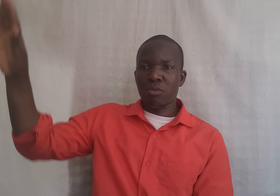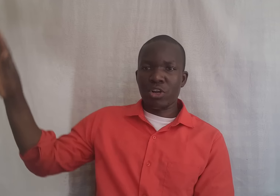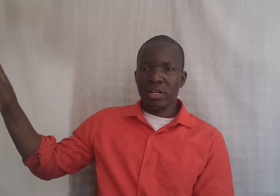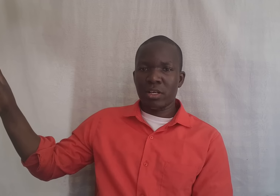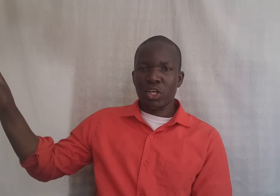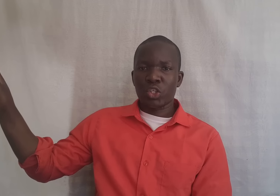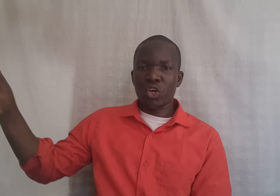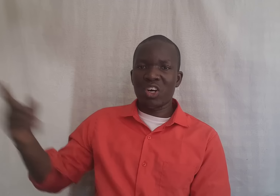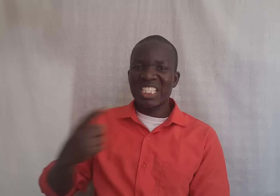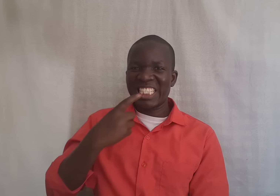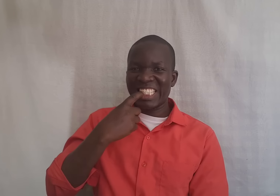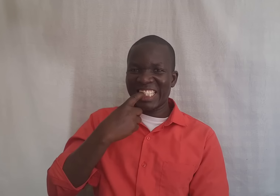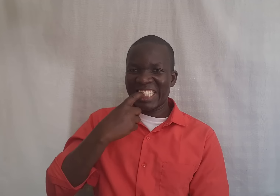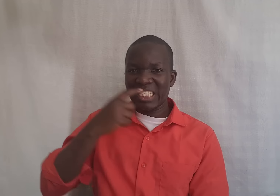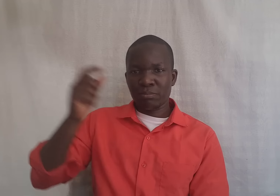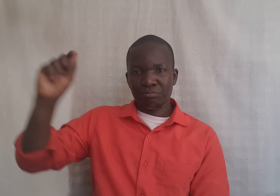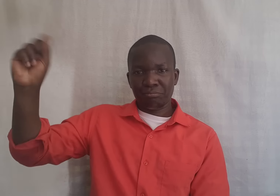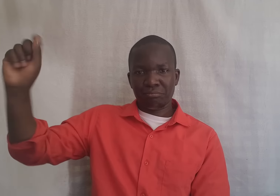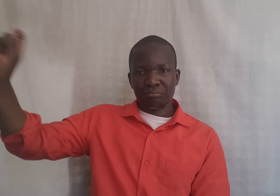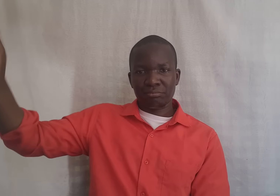board. So